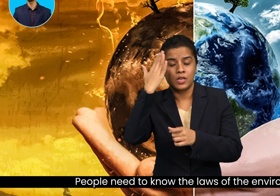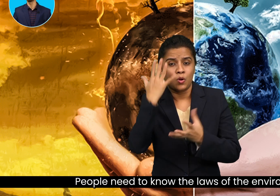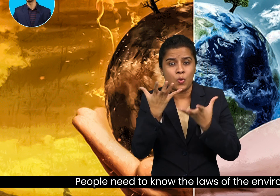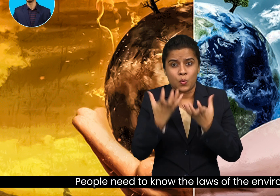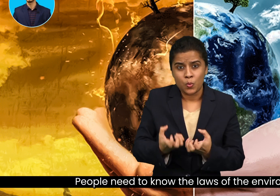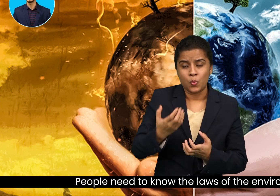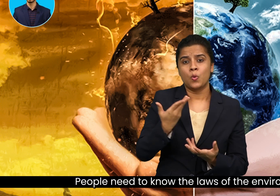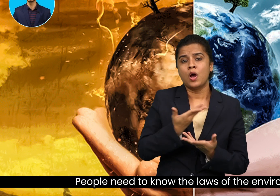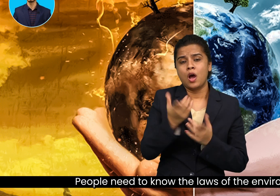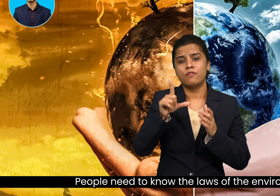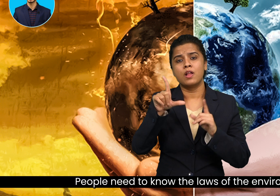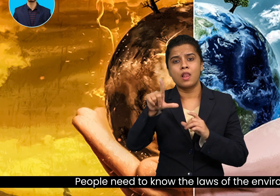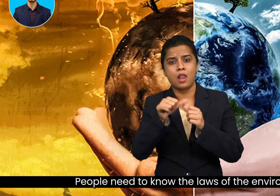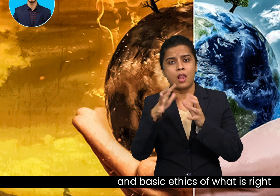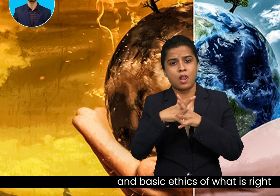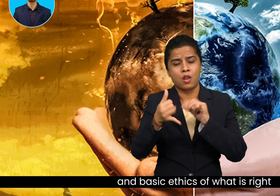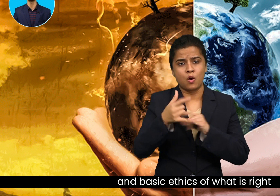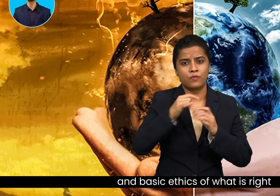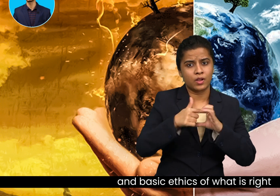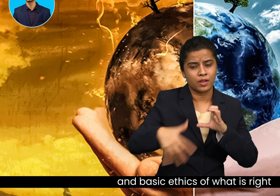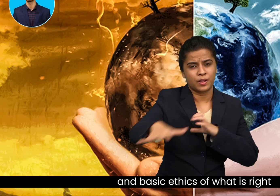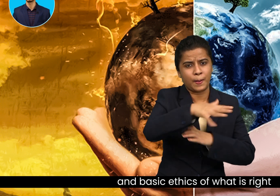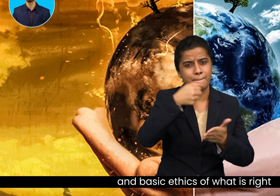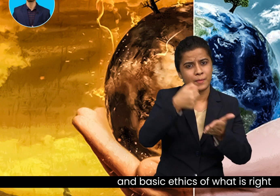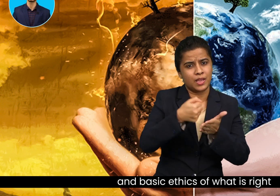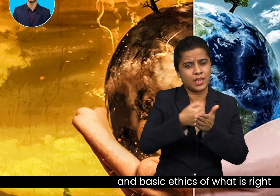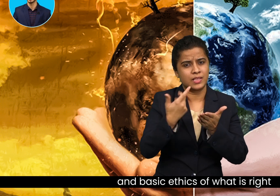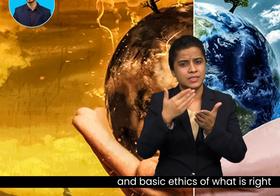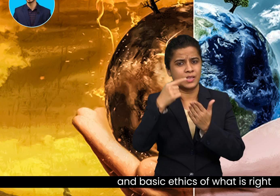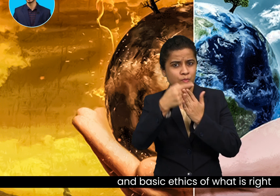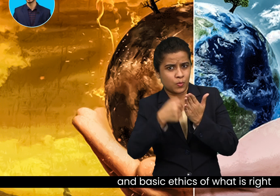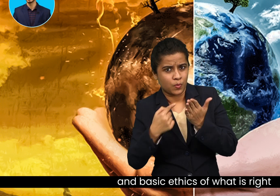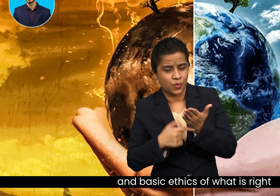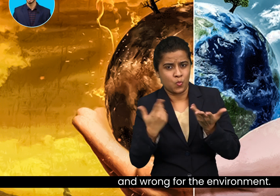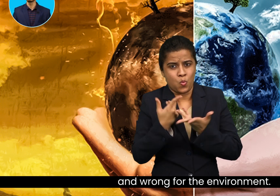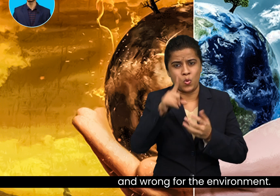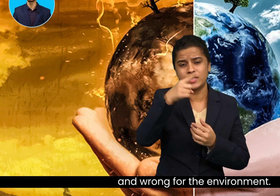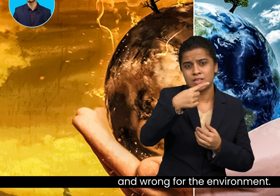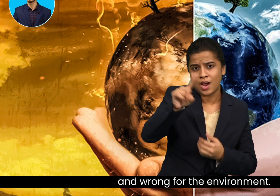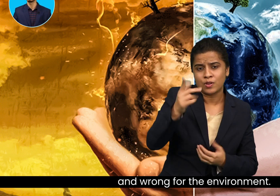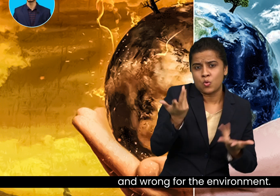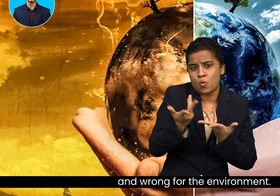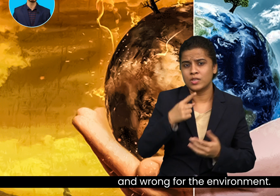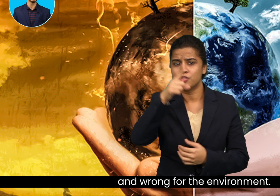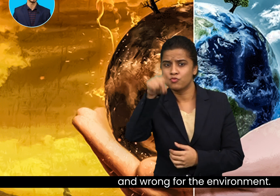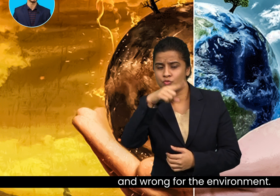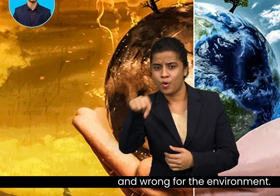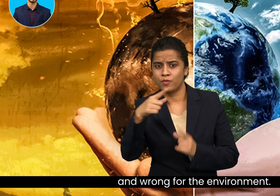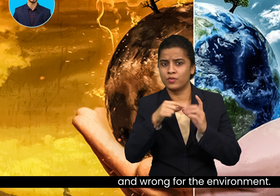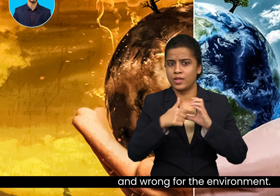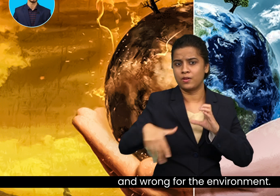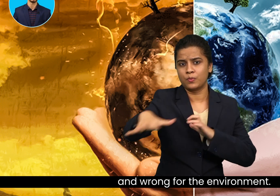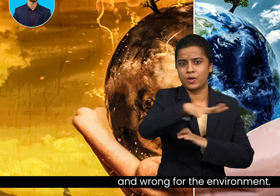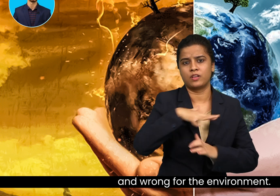People need to know the laws of the environment and basic ethics of what is right and what is wrong for the environment.